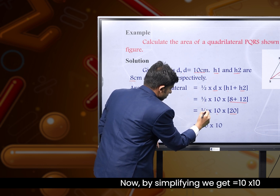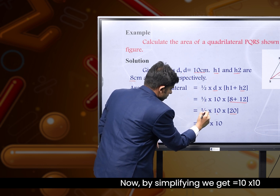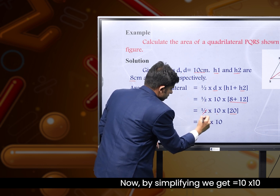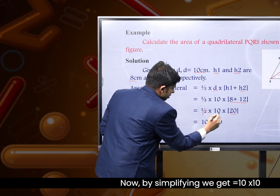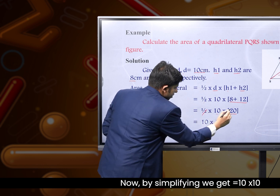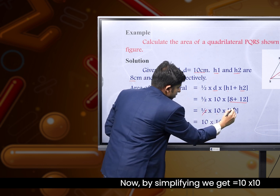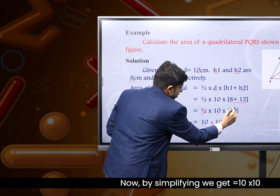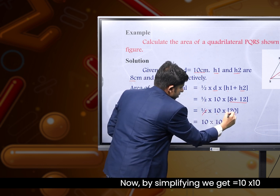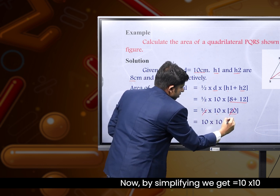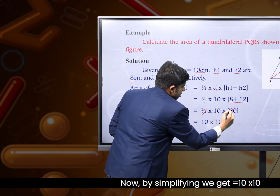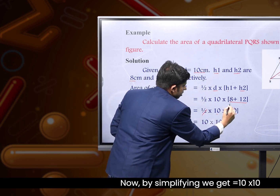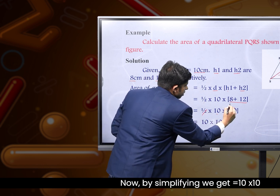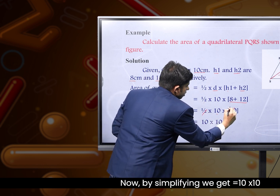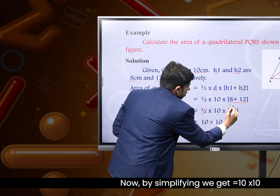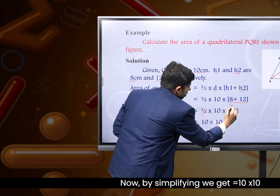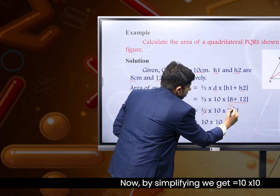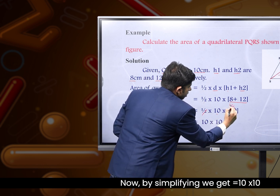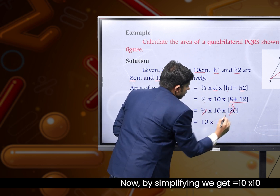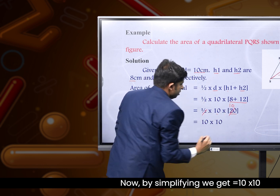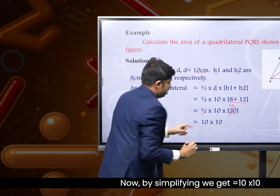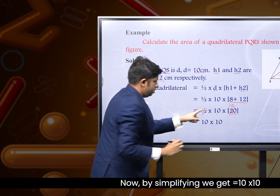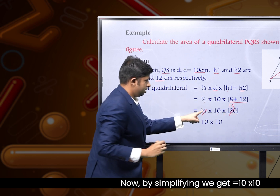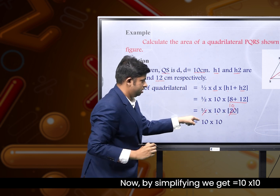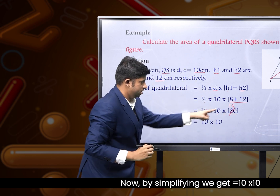Now, by simplifying, we get 10 into 10,